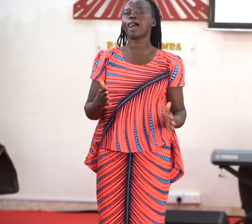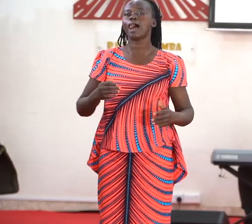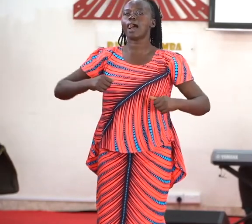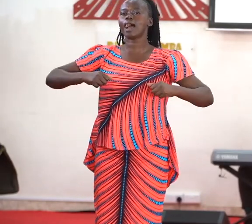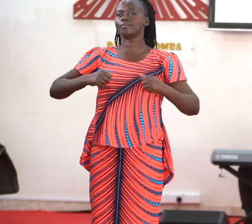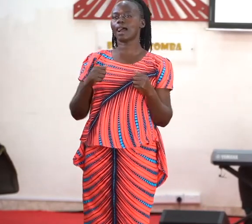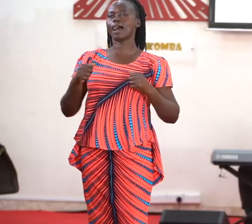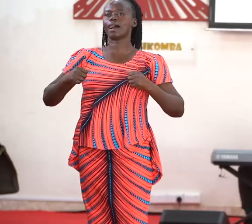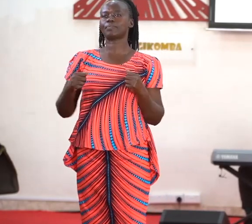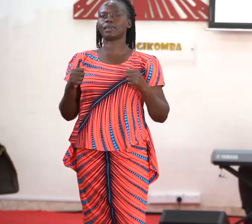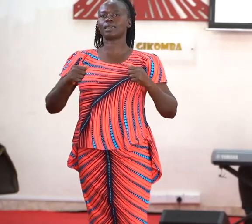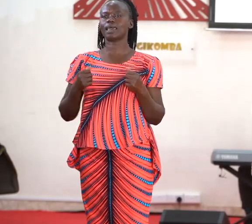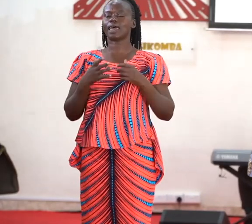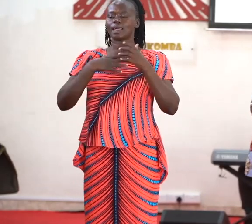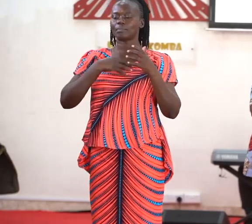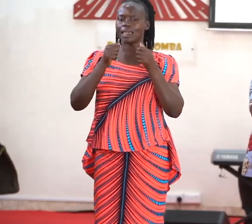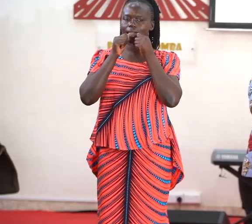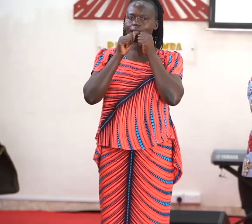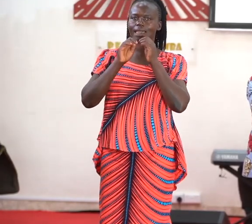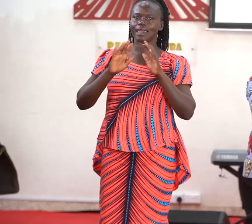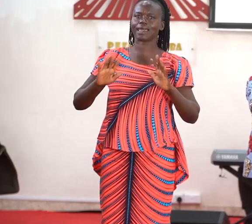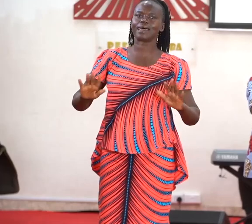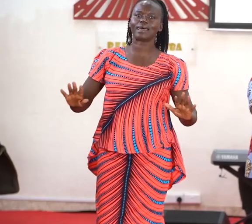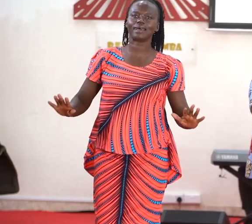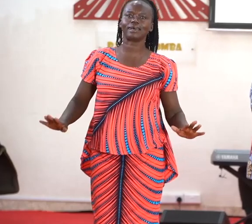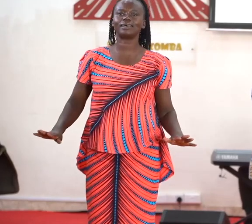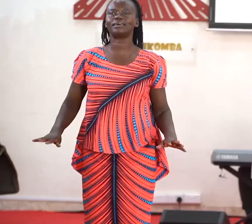Savior, I'm happy and